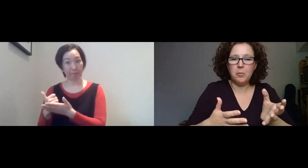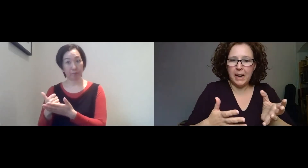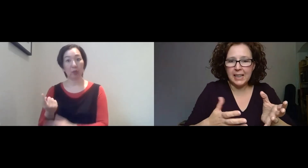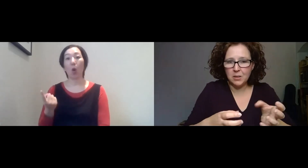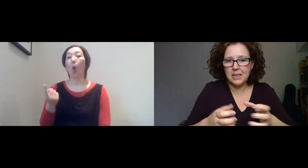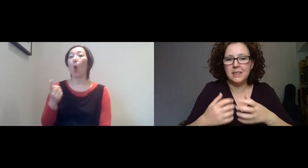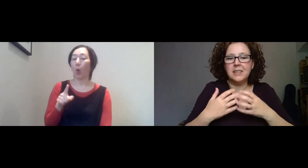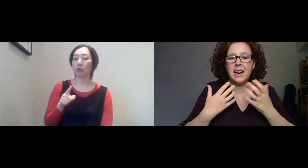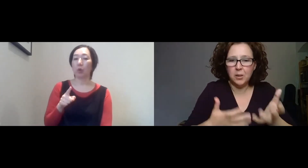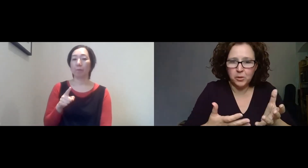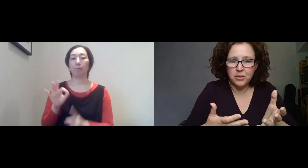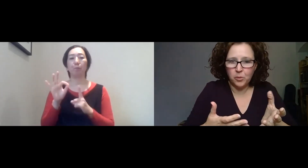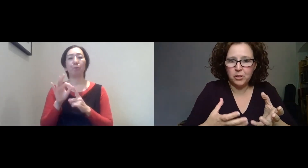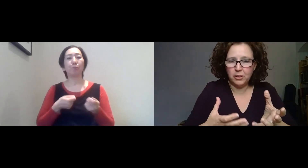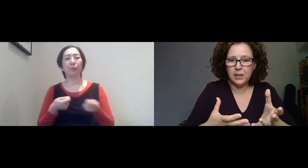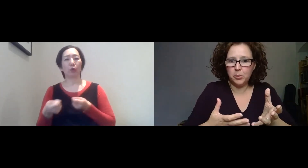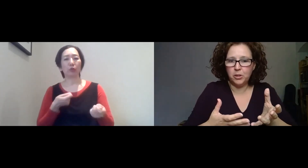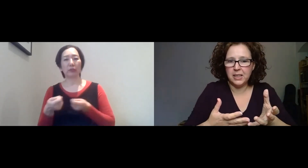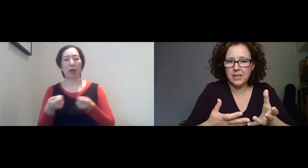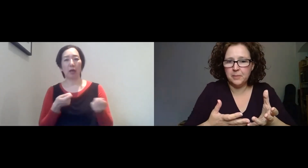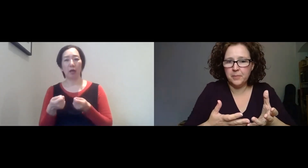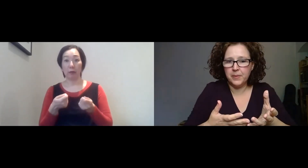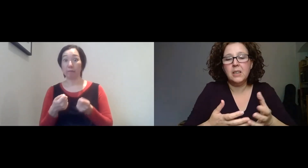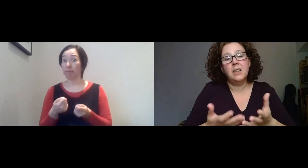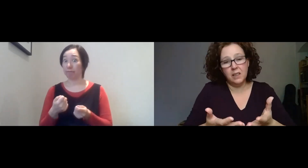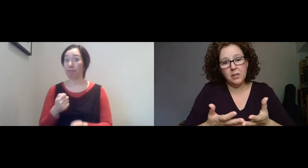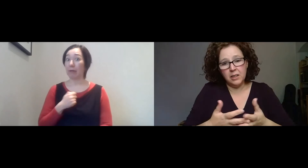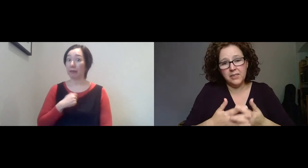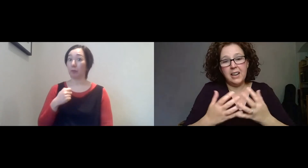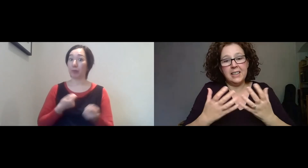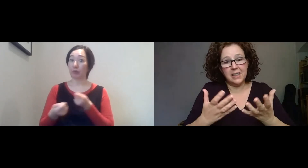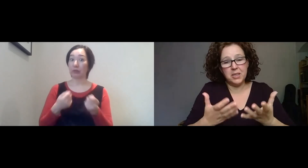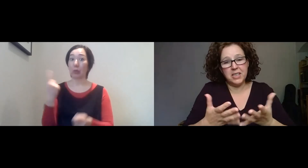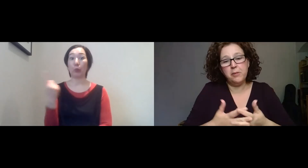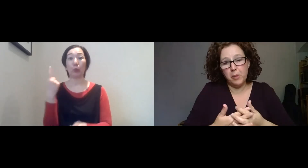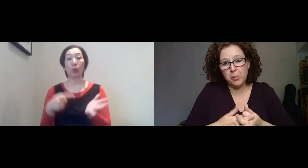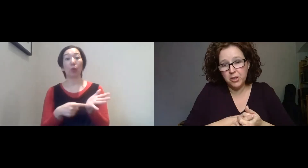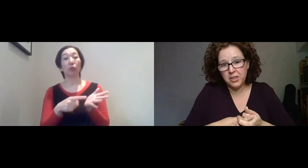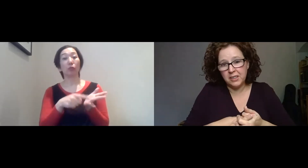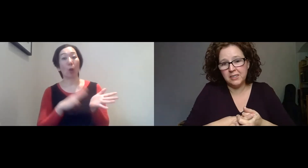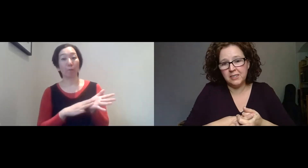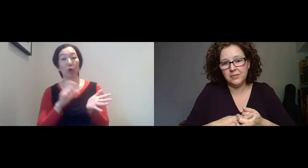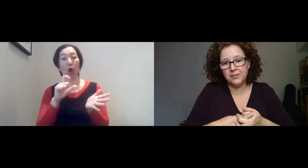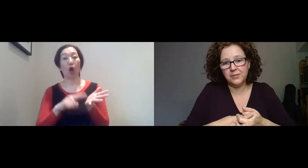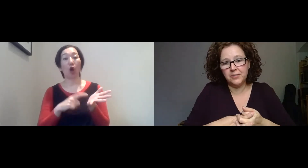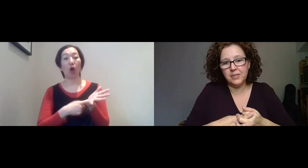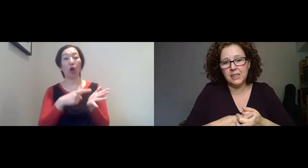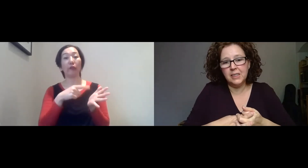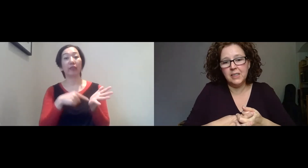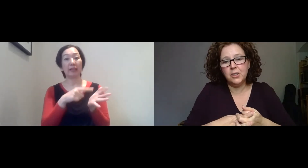throwing that back to me, that I was the one who led the project. And that was the same for my producer.